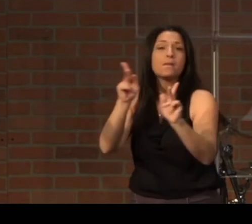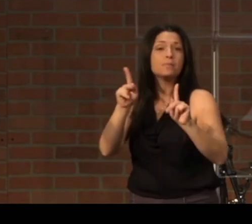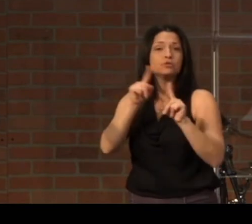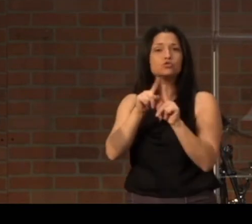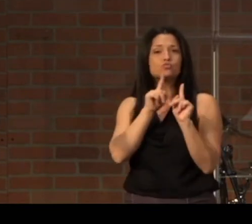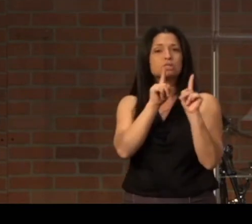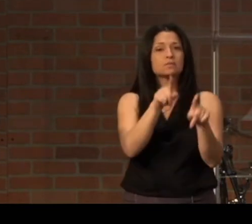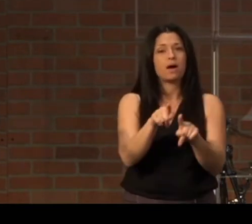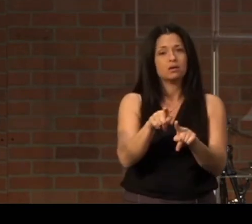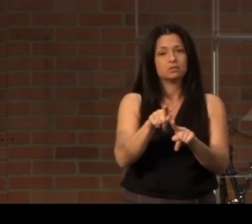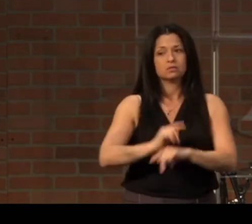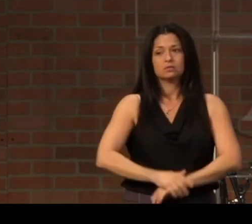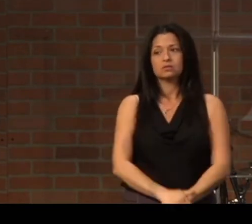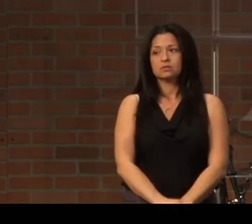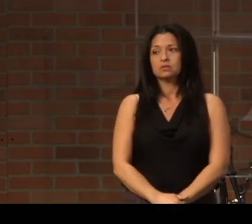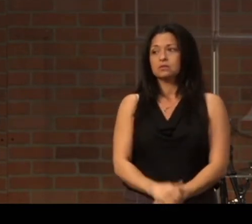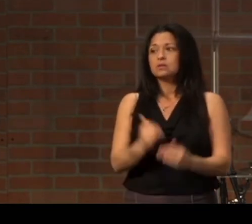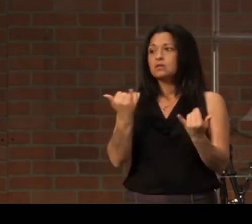respond.